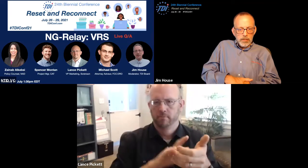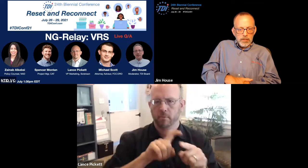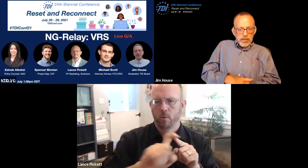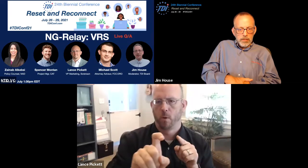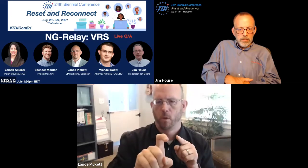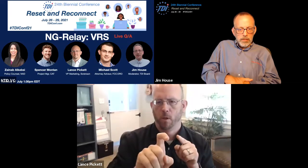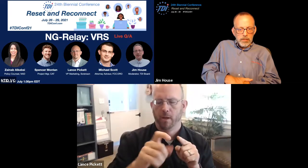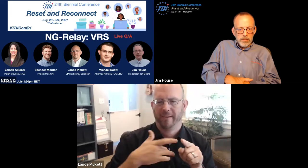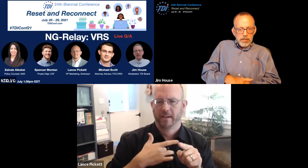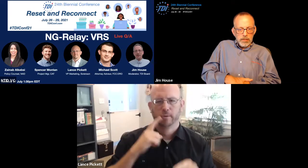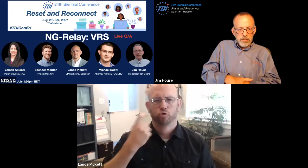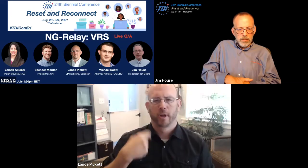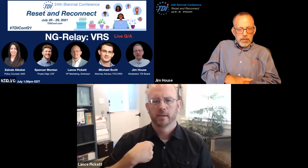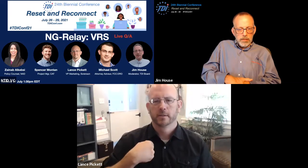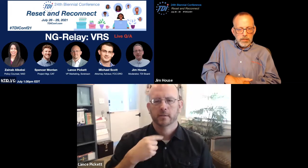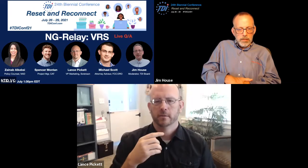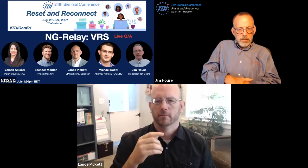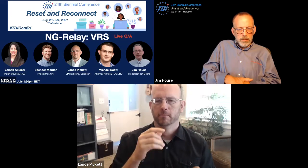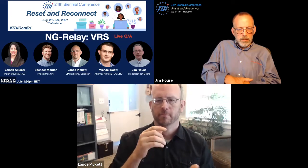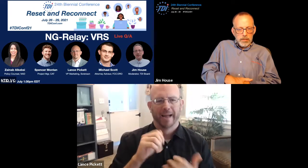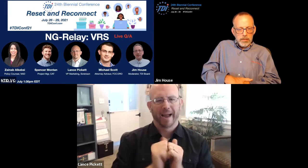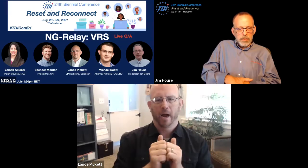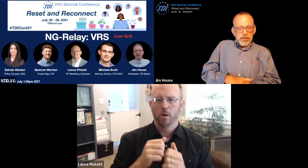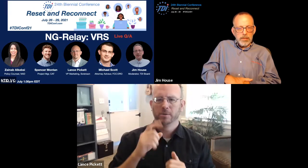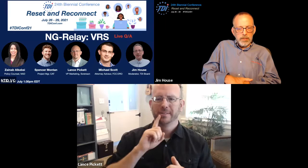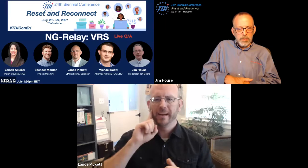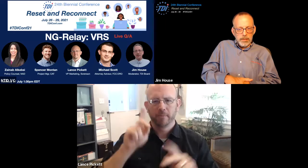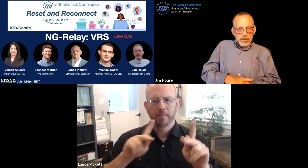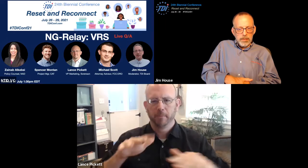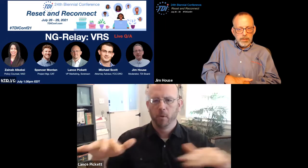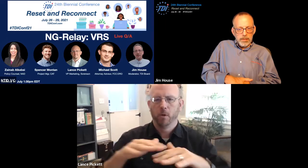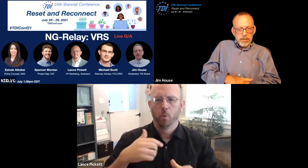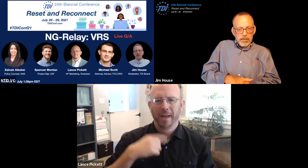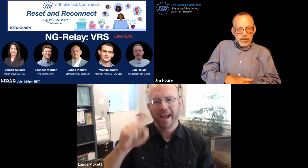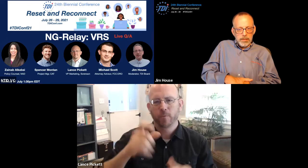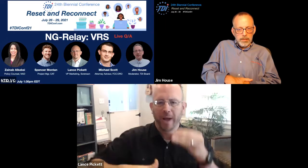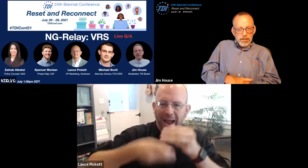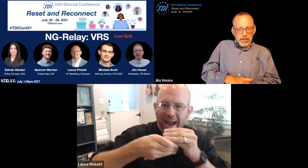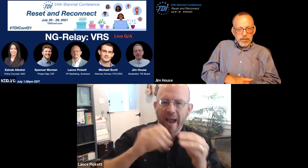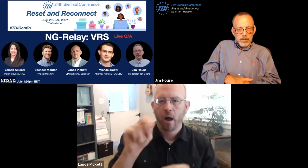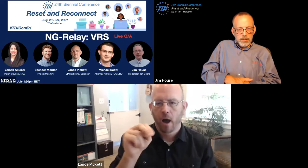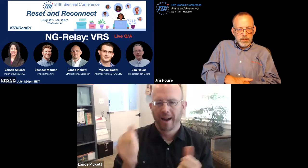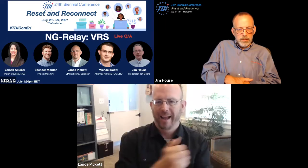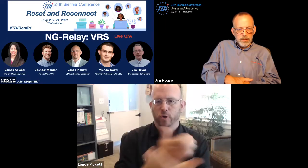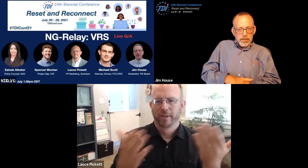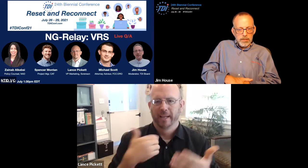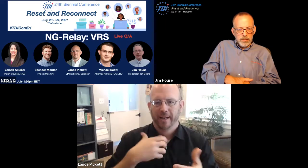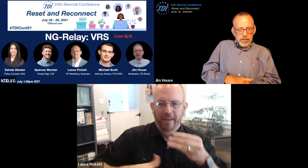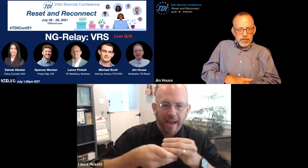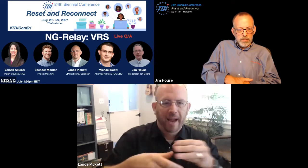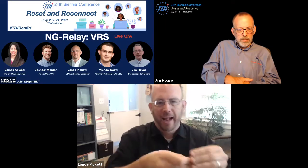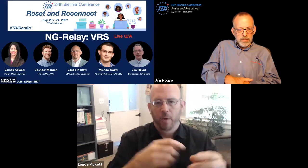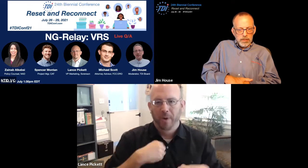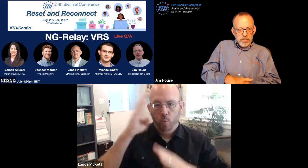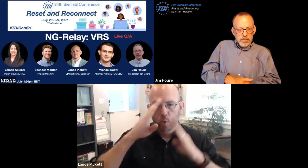Just they just pick up their phone, push a button, boom. And I feel jealous. I mean, how deaf people, how we have to add